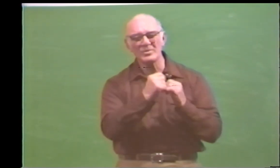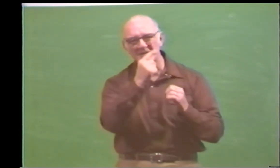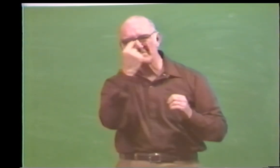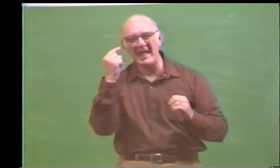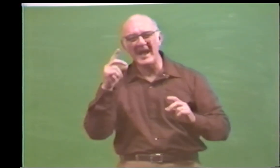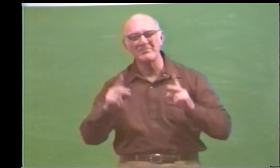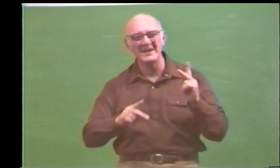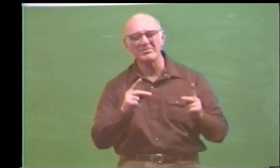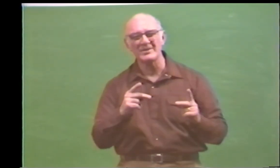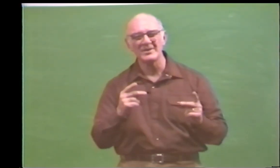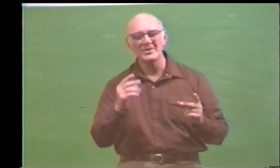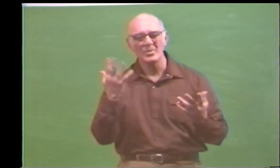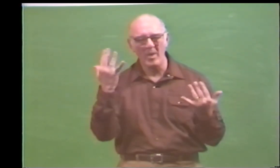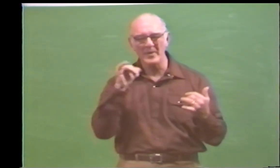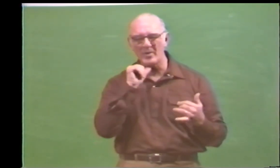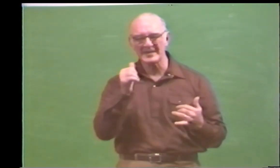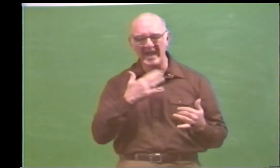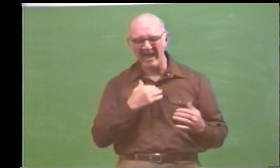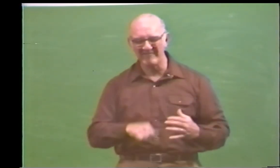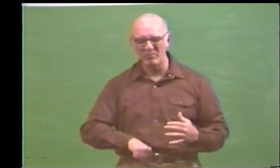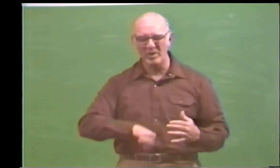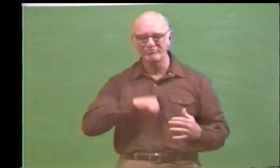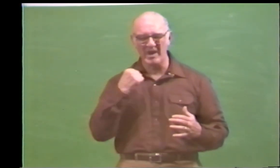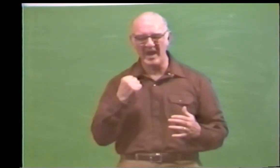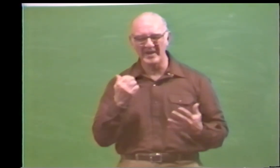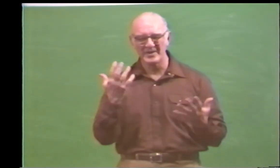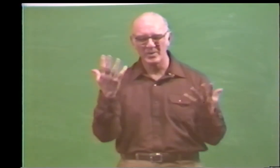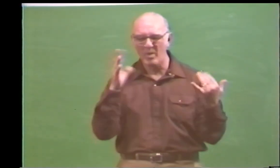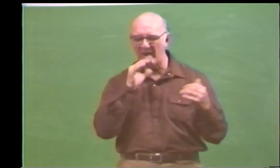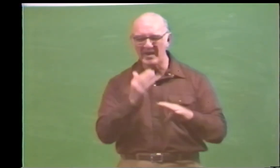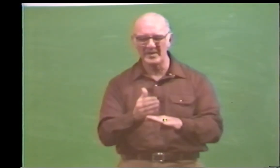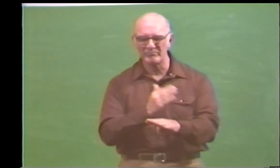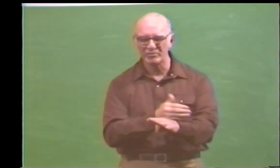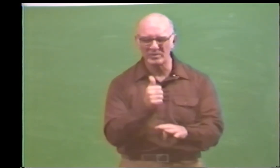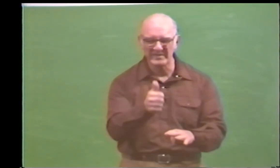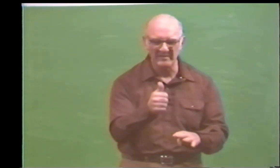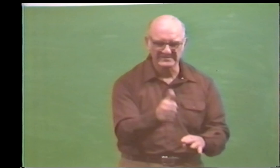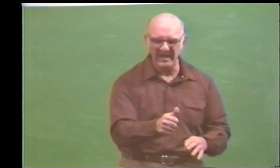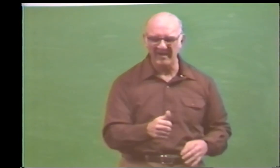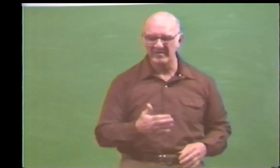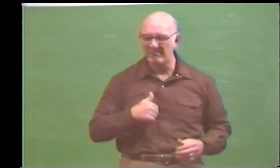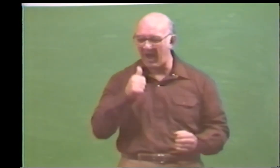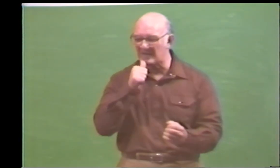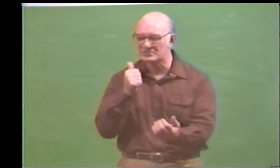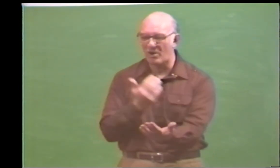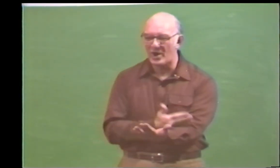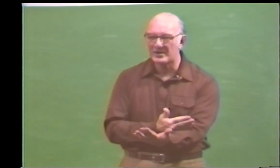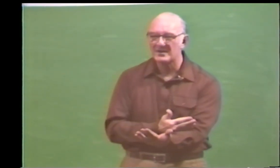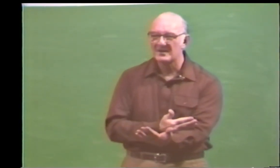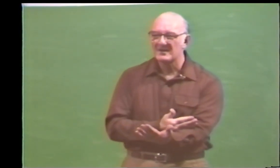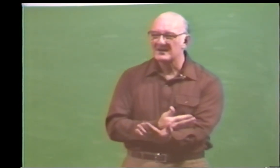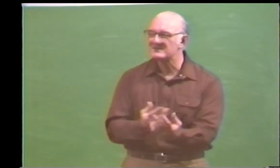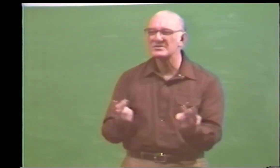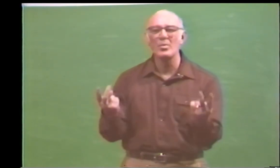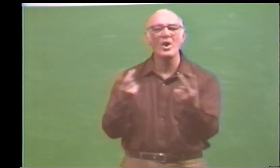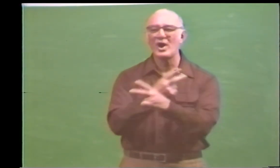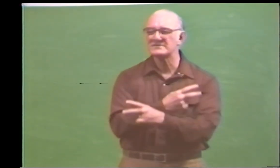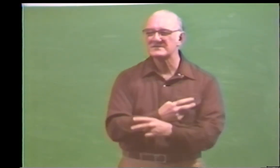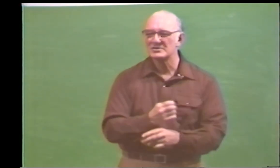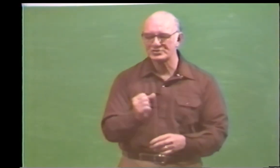the black people? Why don't they have more pride? Why not improve themselves? My daughter is a wife. They